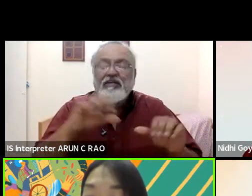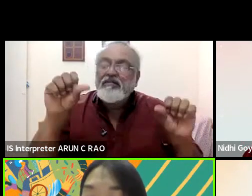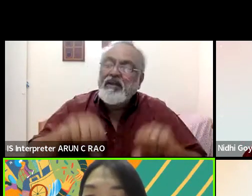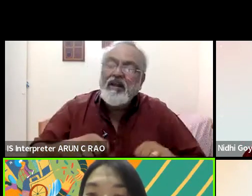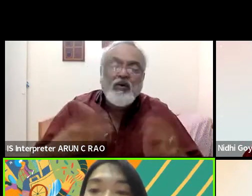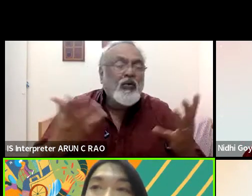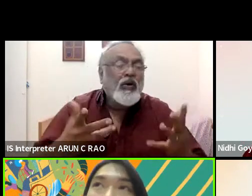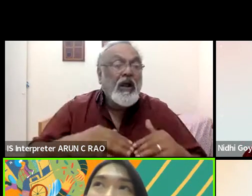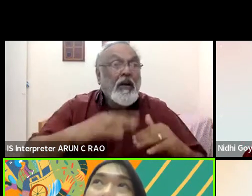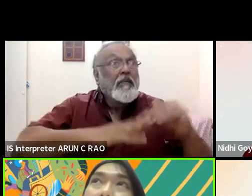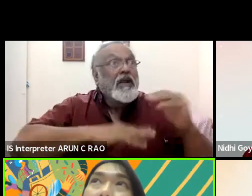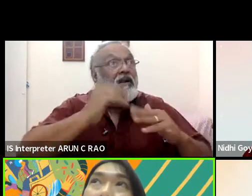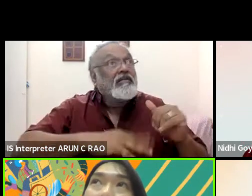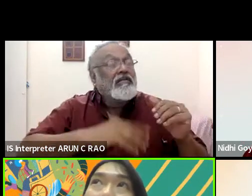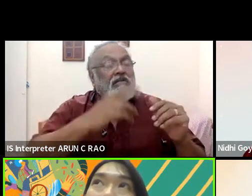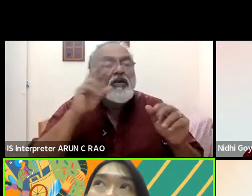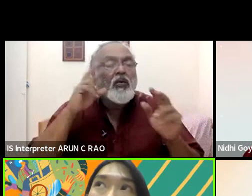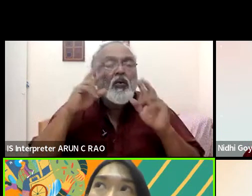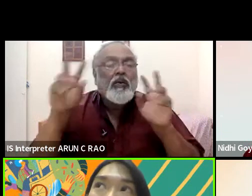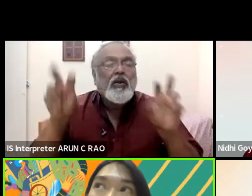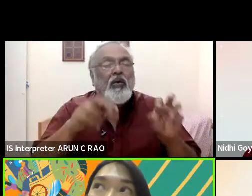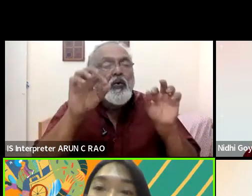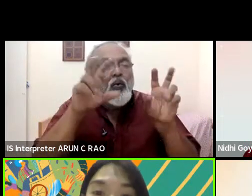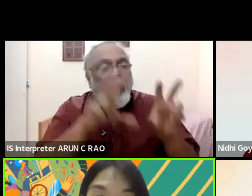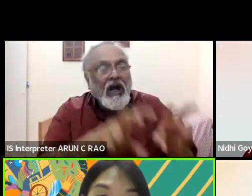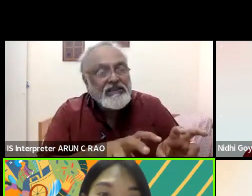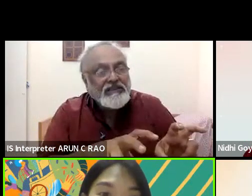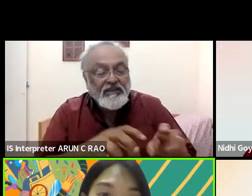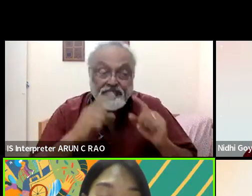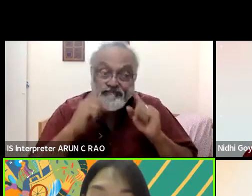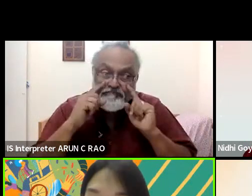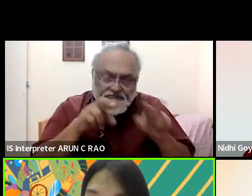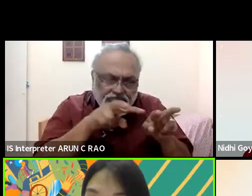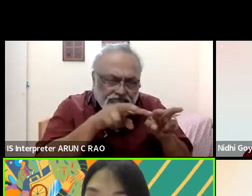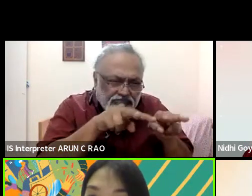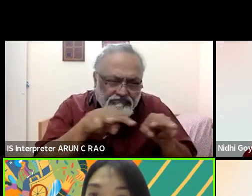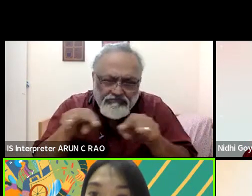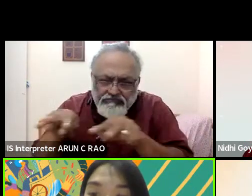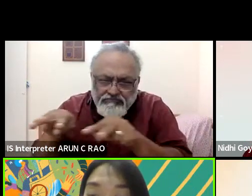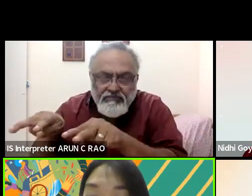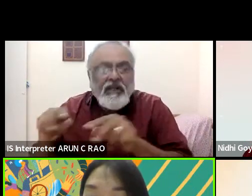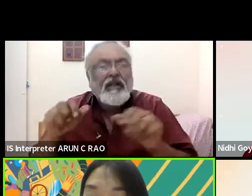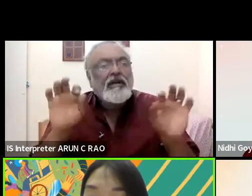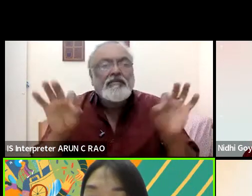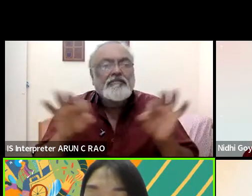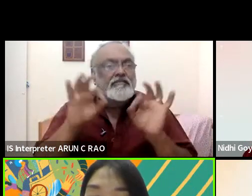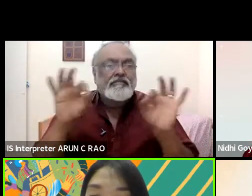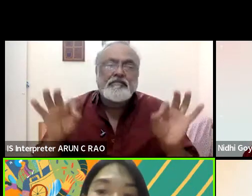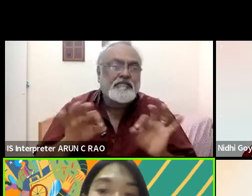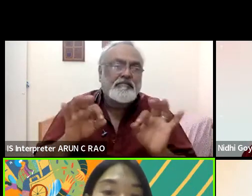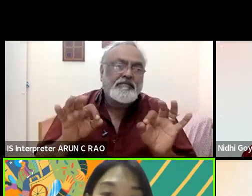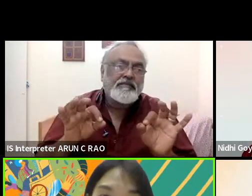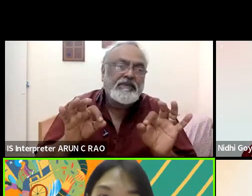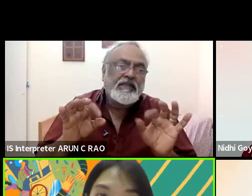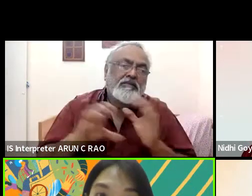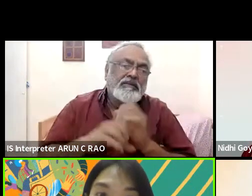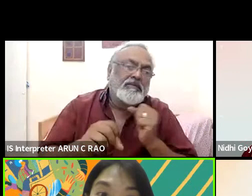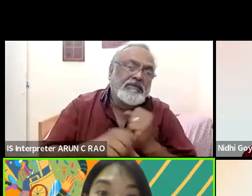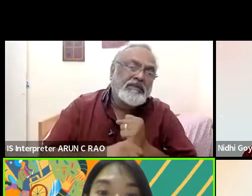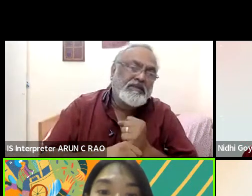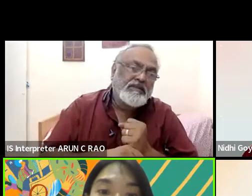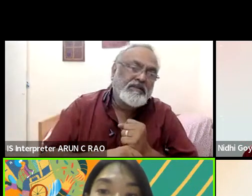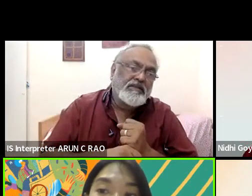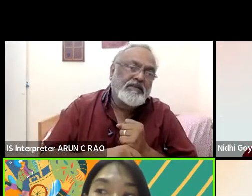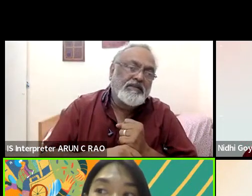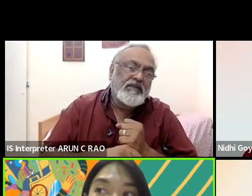building of it. I think there are two big barriers that we've sort of faced. The first is really in the lack of involvement